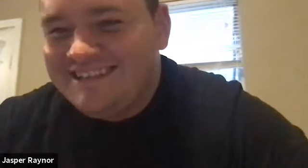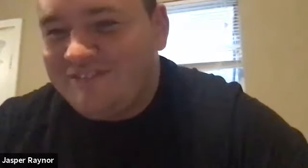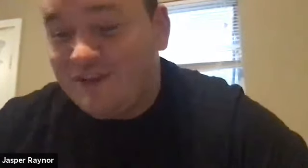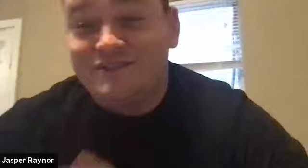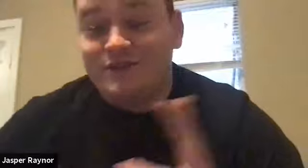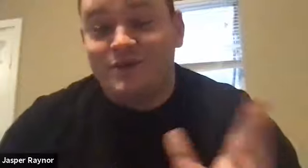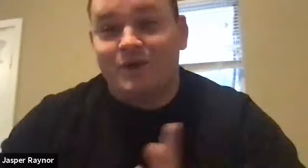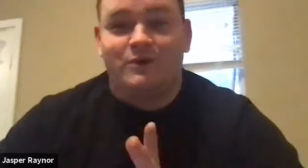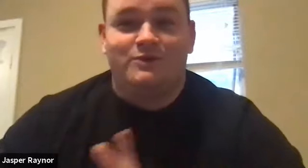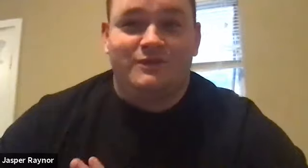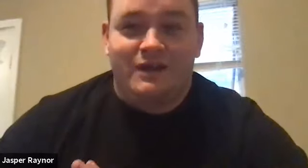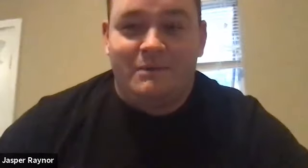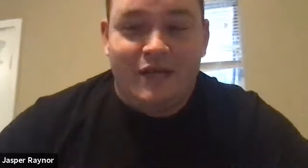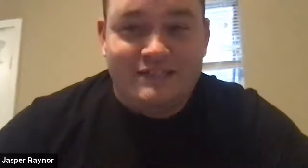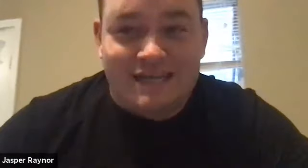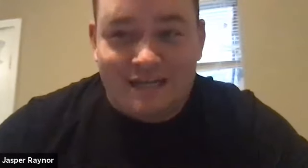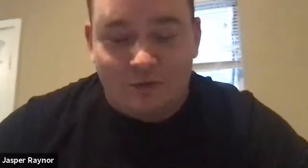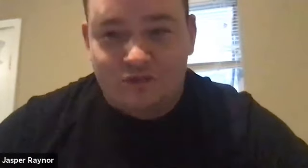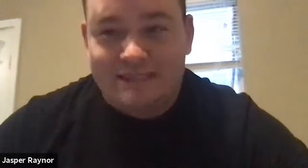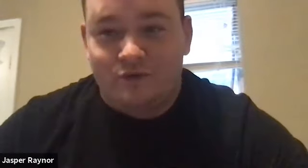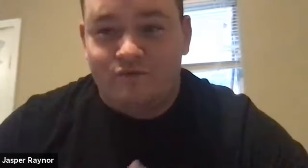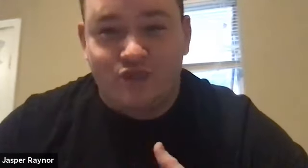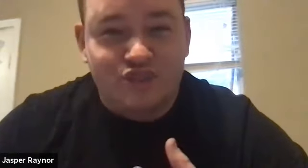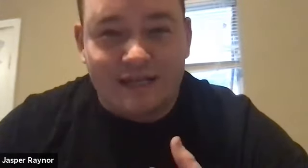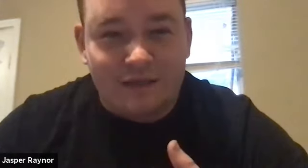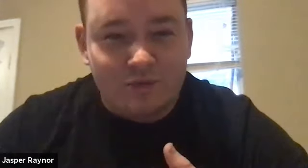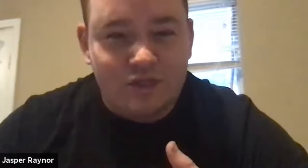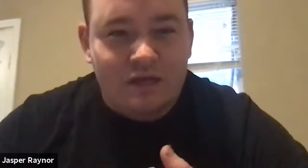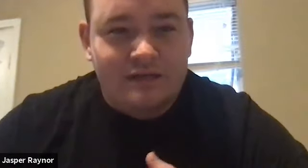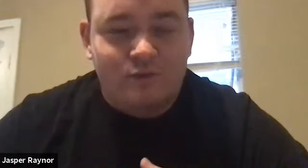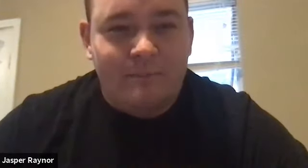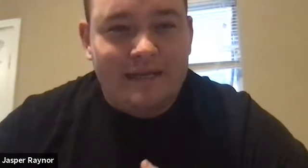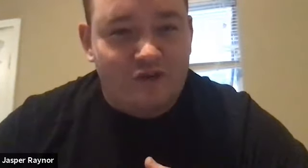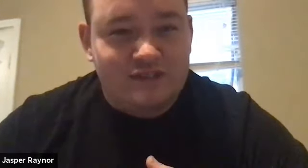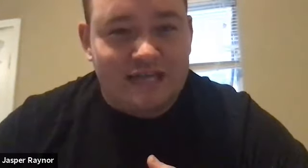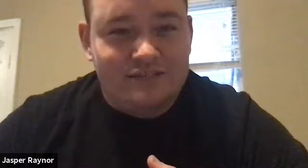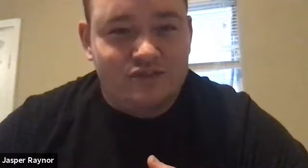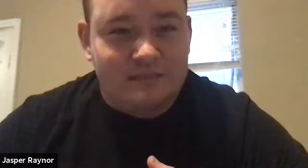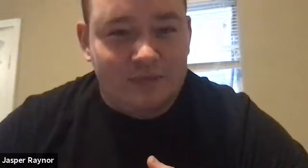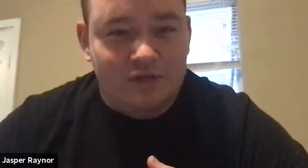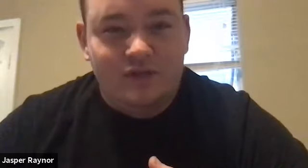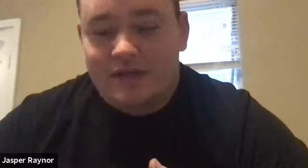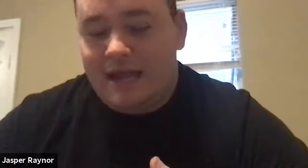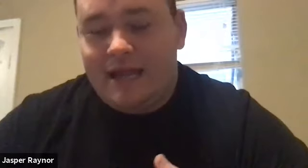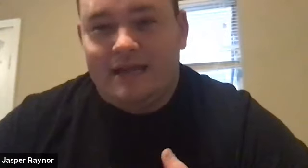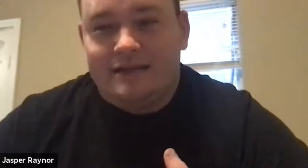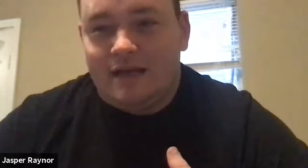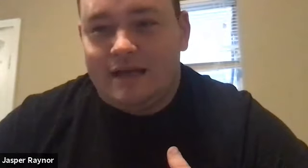For those of you who don't know, American Sign Language is based on French Sign Language. While many of our signs are similar, and a